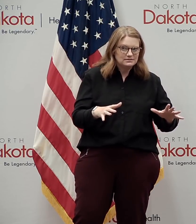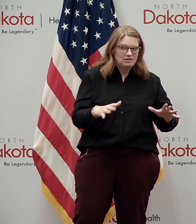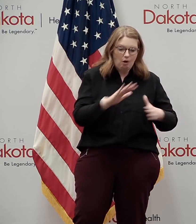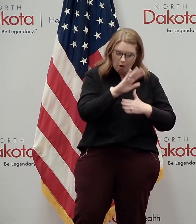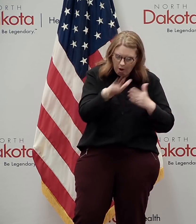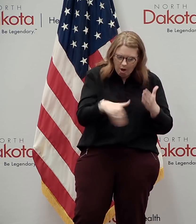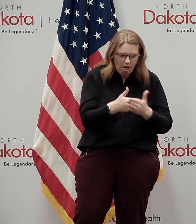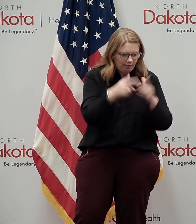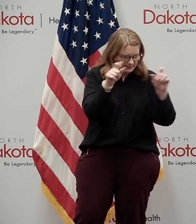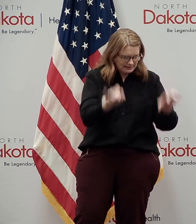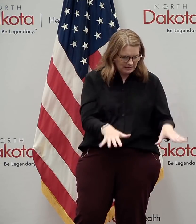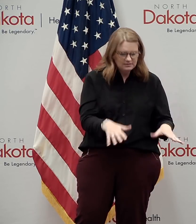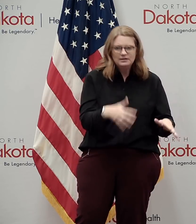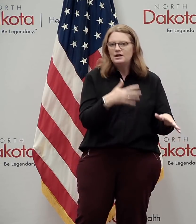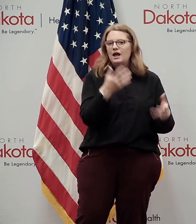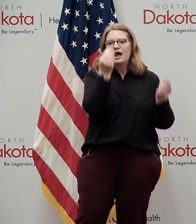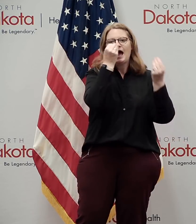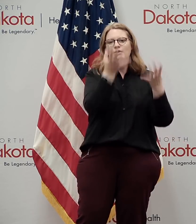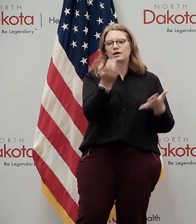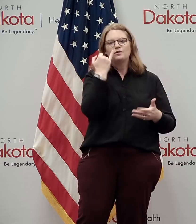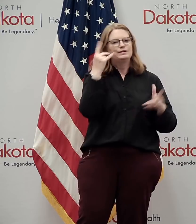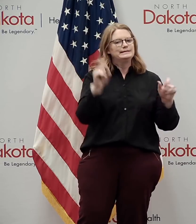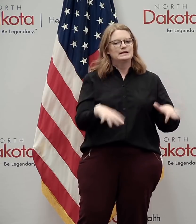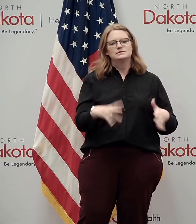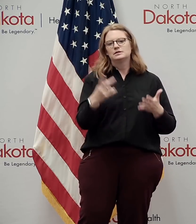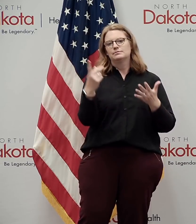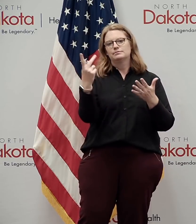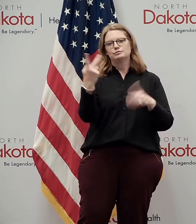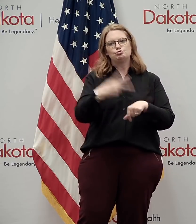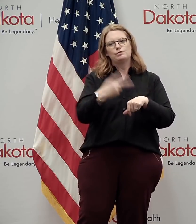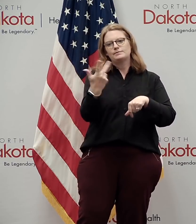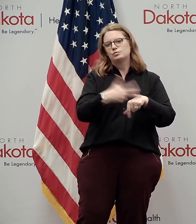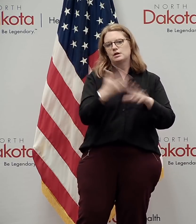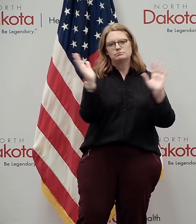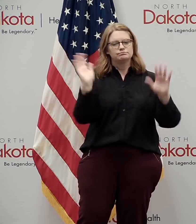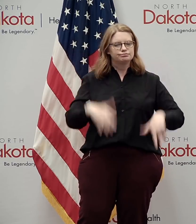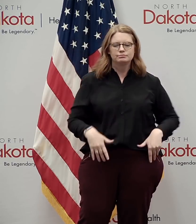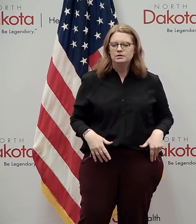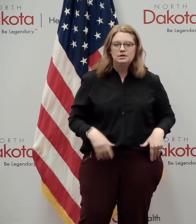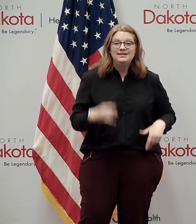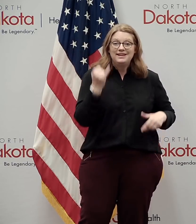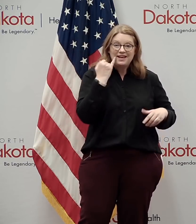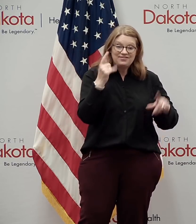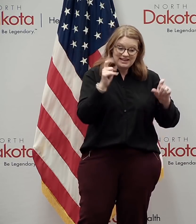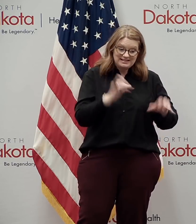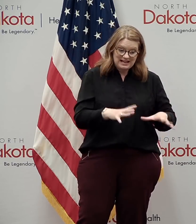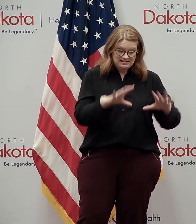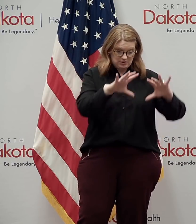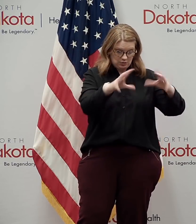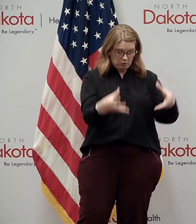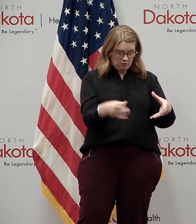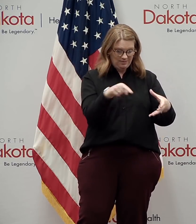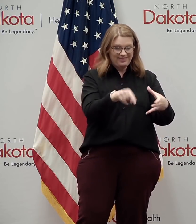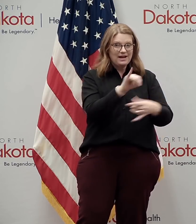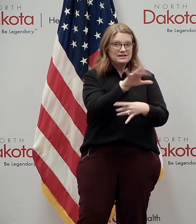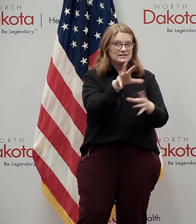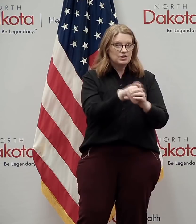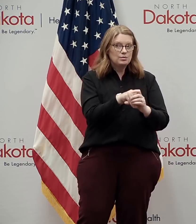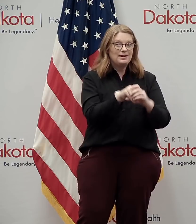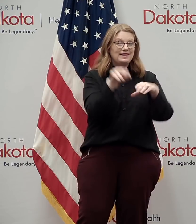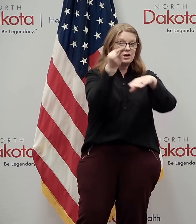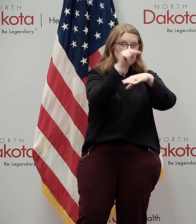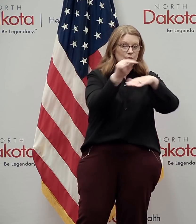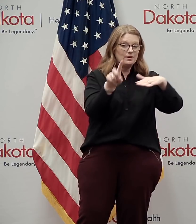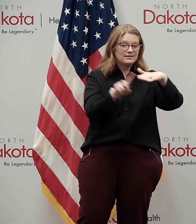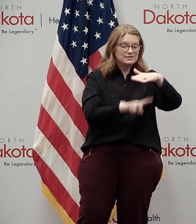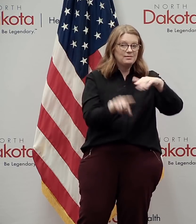it doesn't matter if we tested them 2 weeks ago or 2 months ago. If they've got it today, they need to be counted in that denominator and the numerator. That's